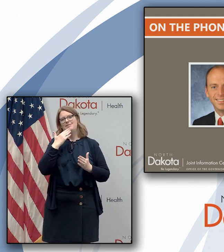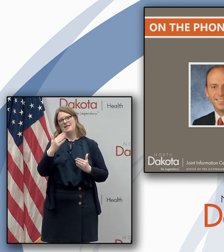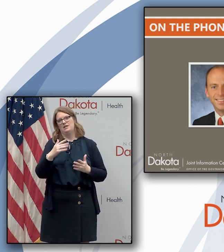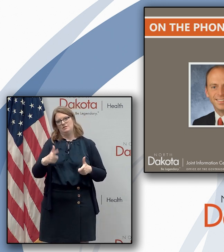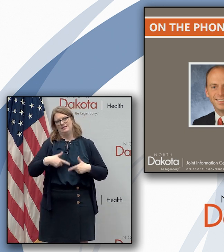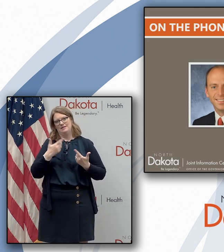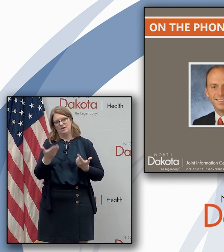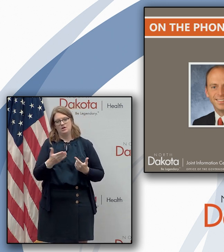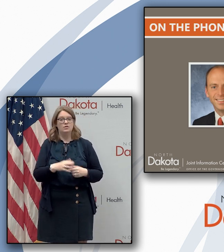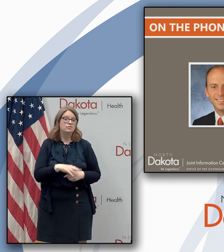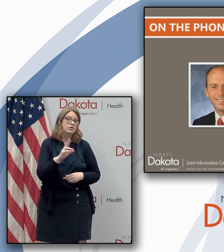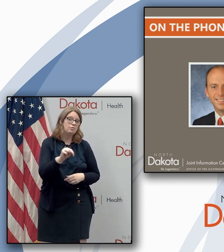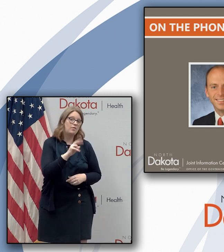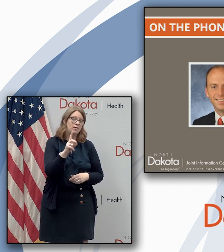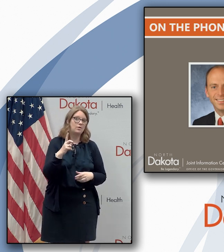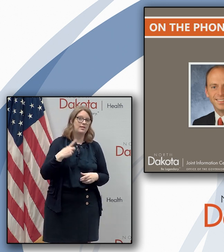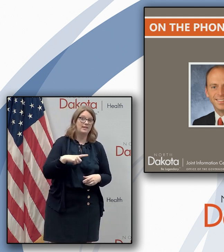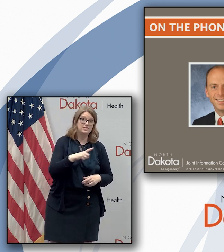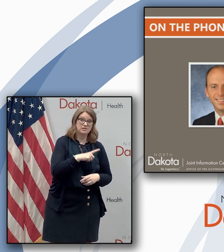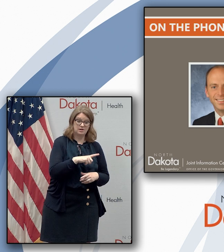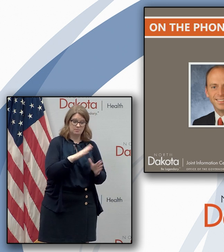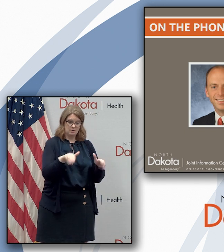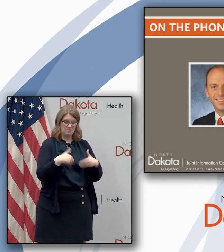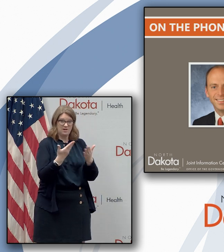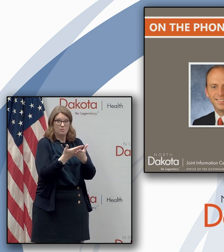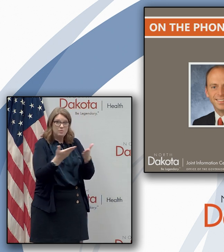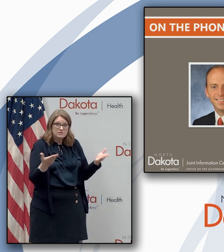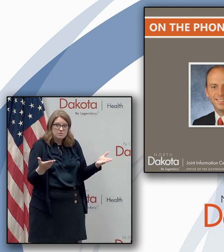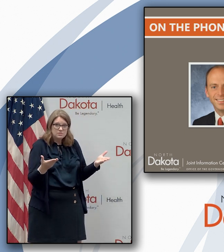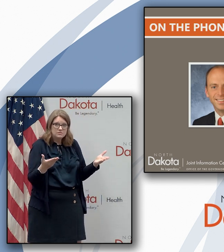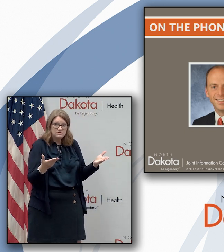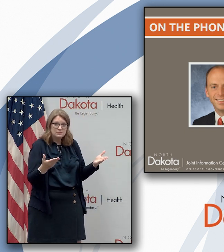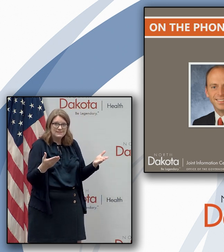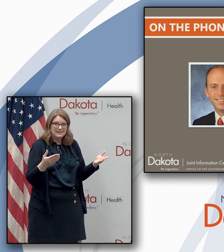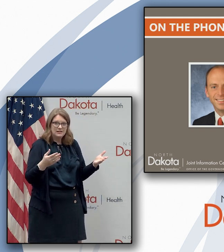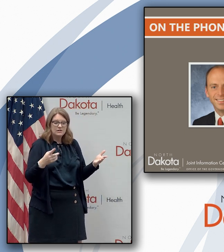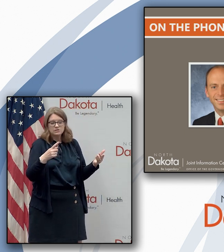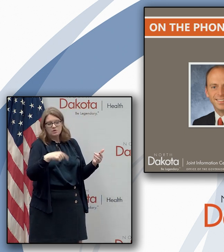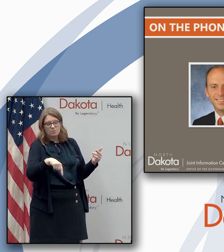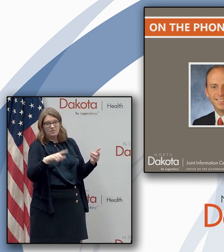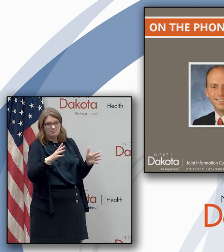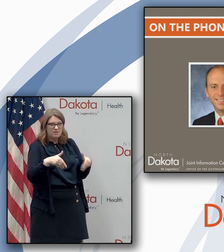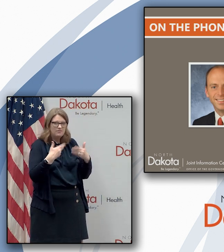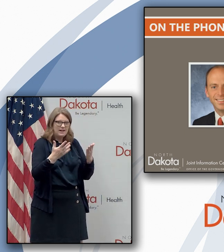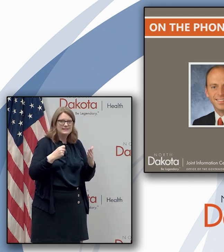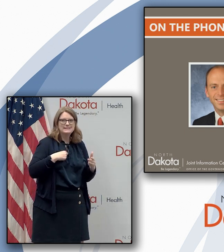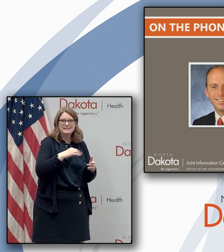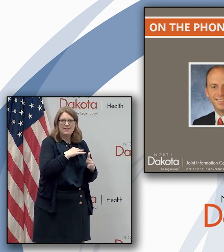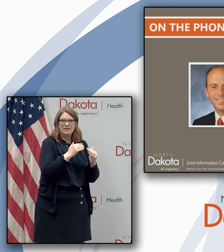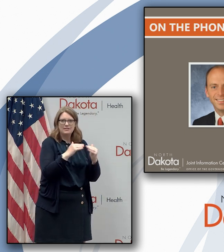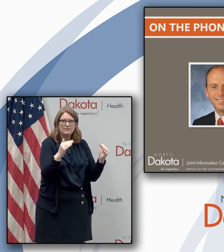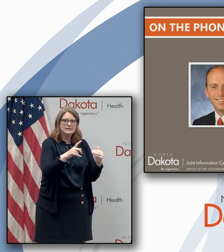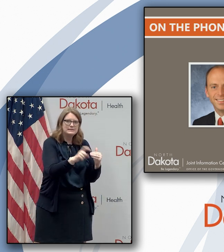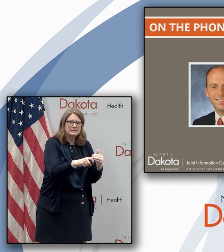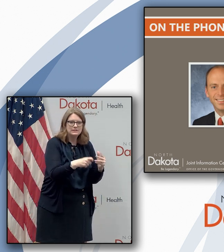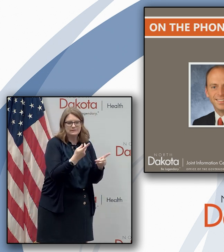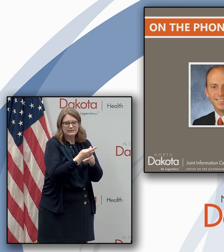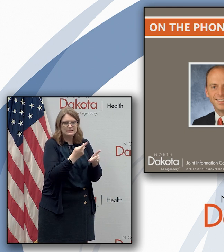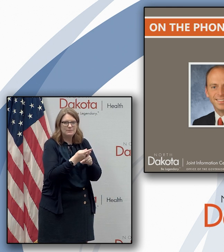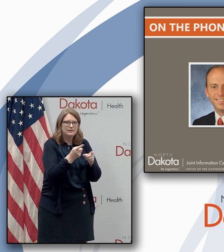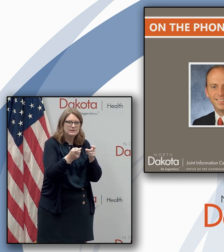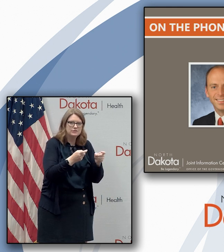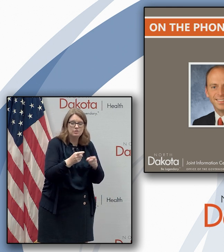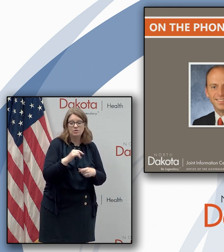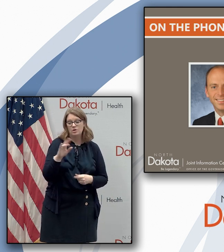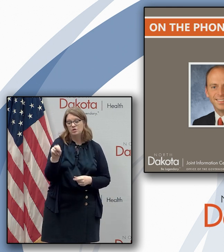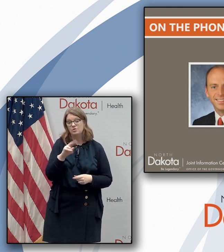Dakota legislature has provided us with the resources to have the staffing levels necessary to be successful in containing an outbreak. North Dakota has